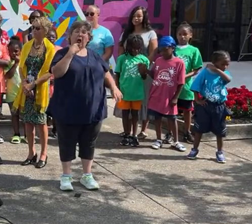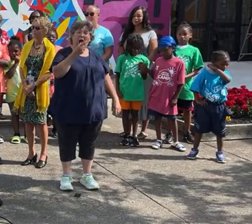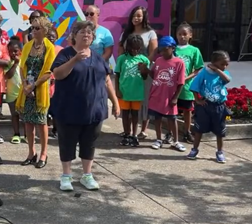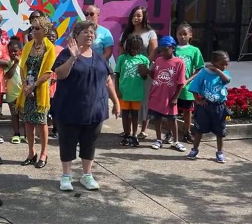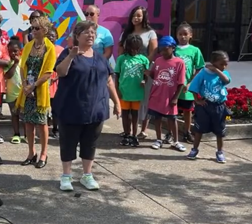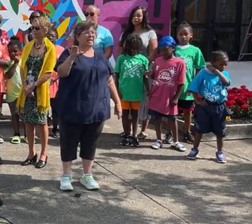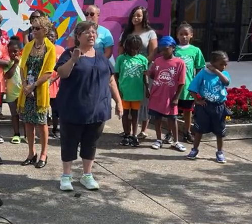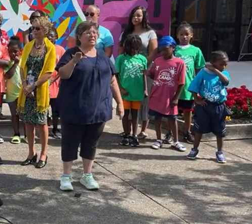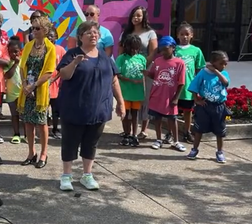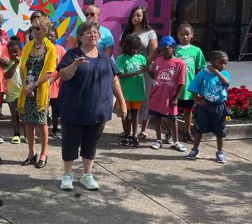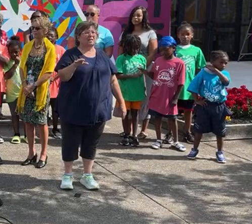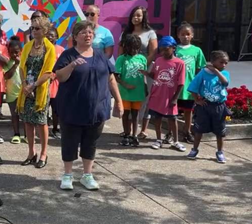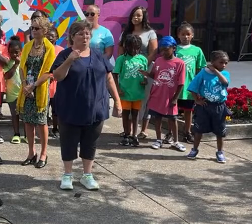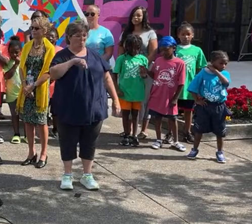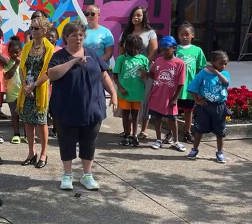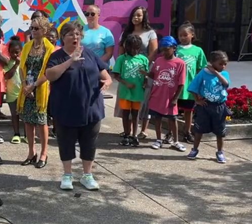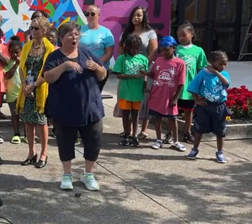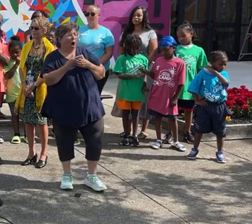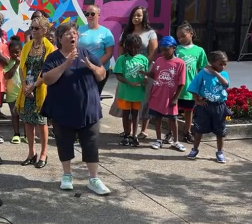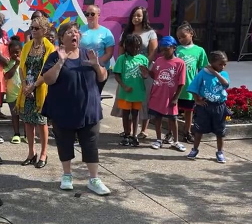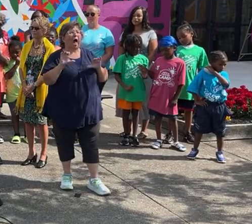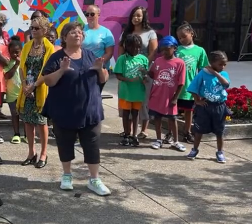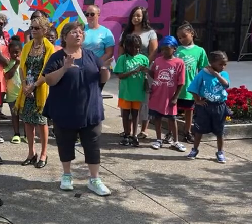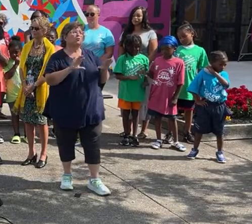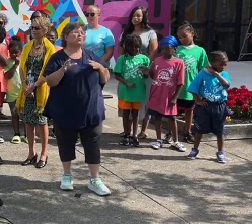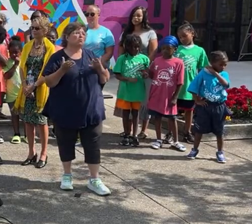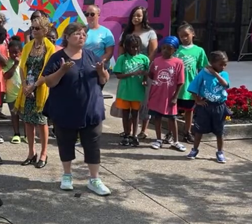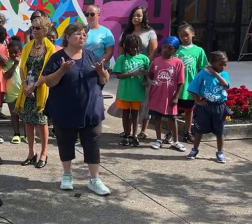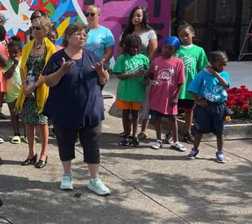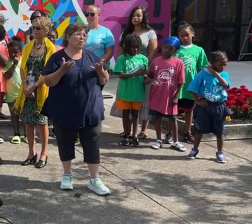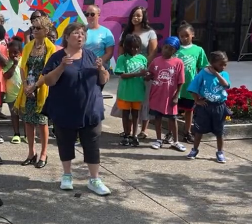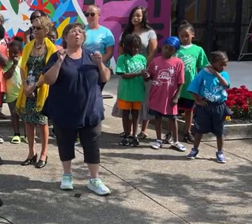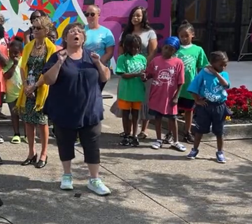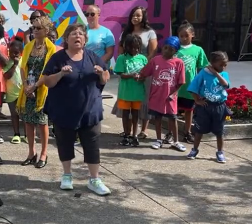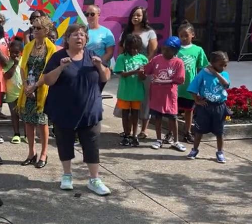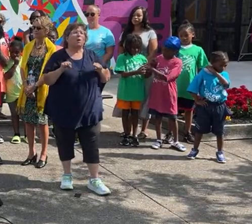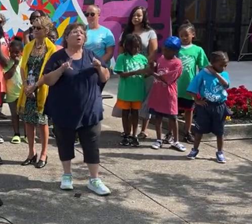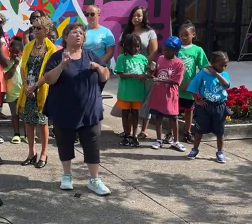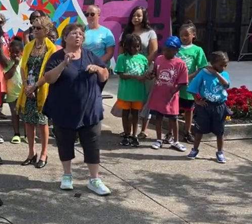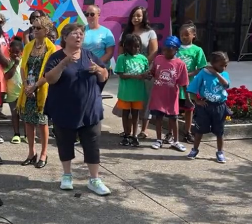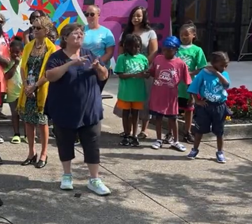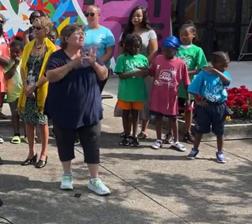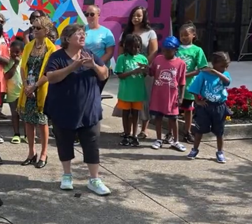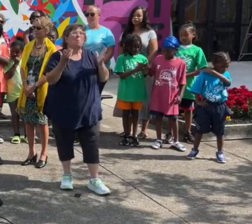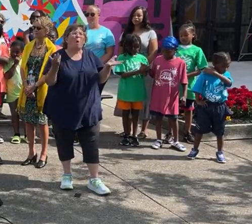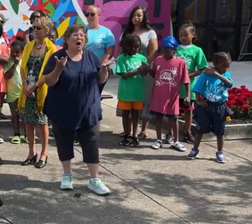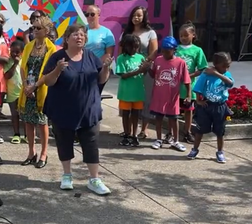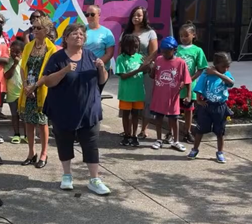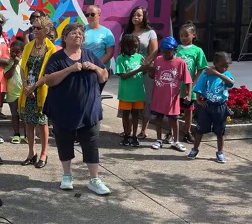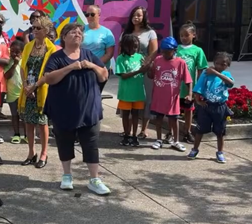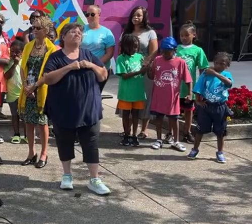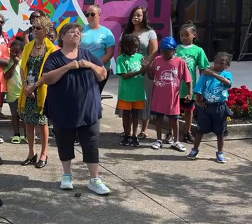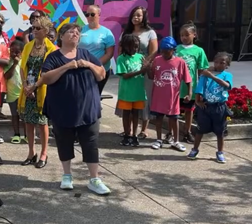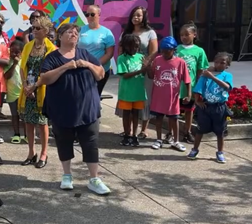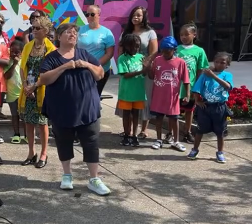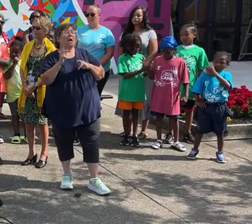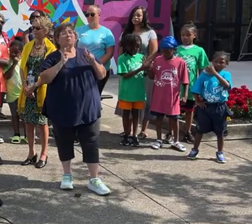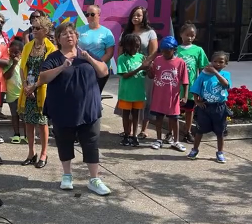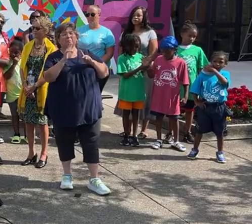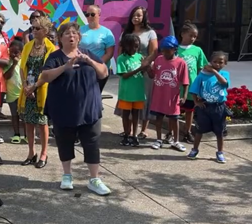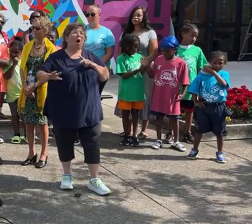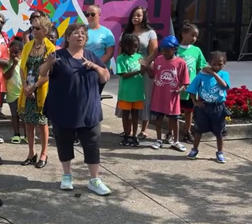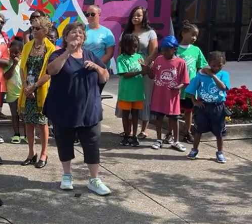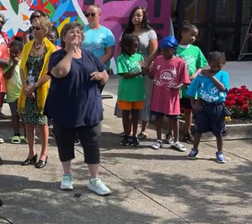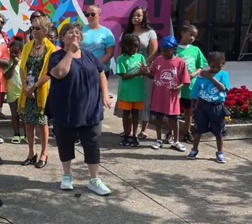say that we all have to do what we are capable of doing. What do I mean by that? People everywhere